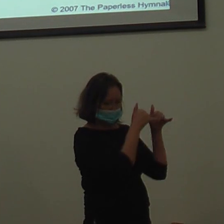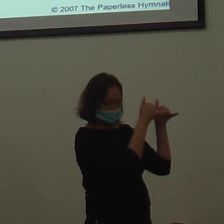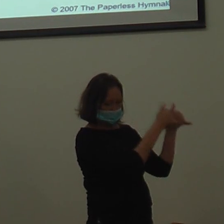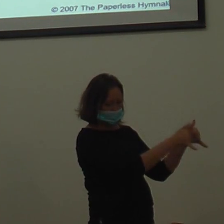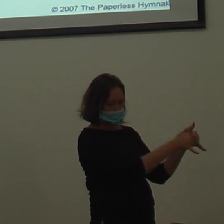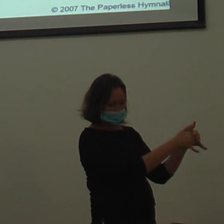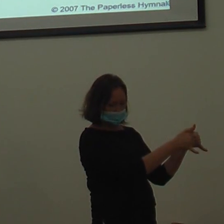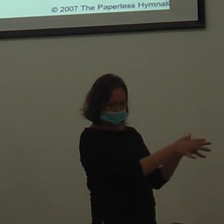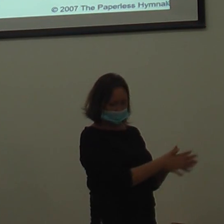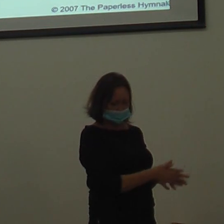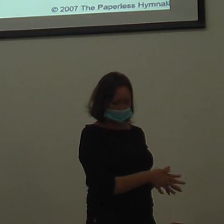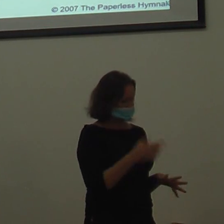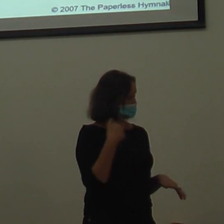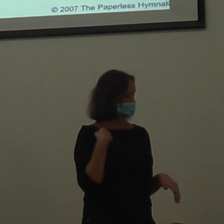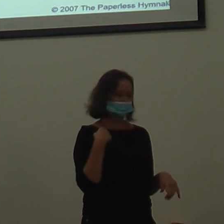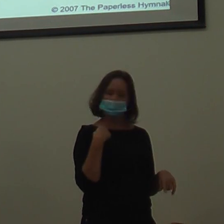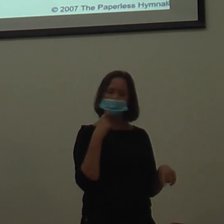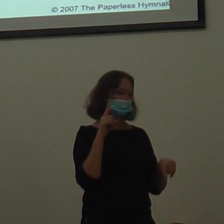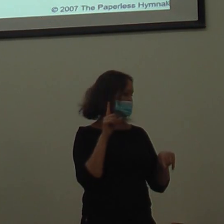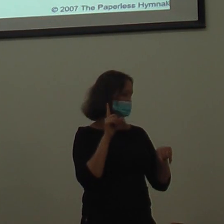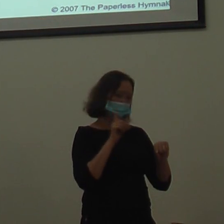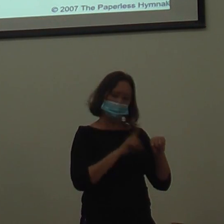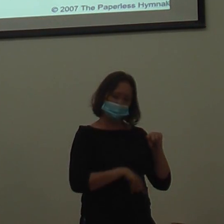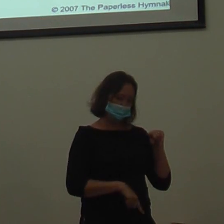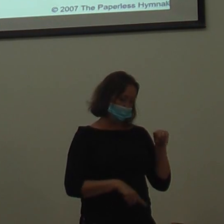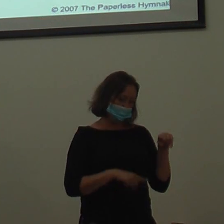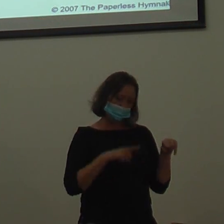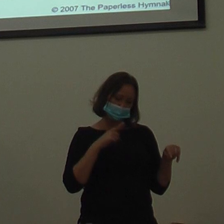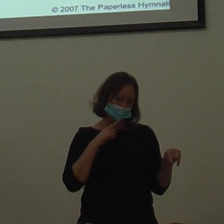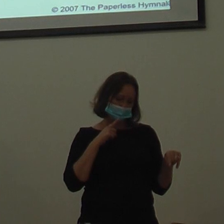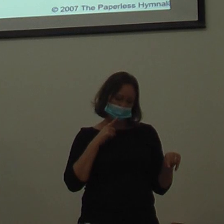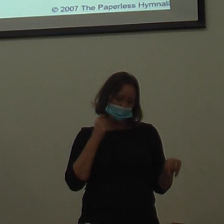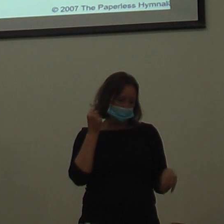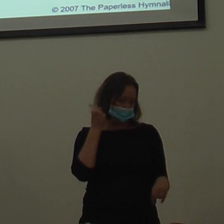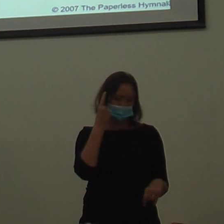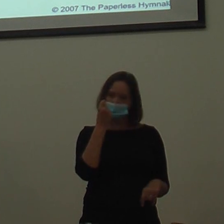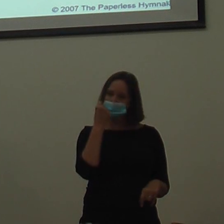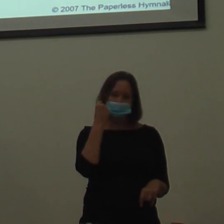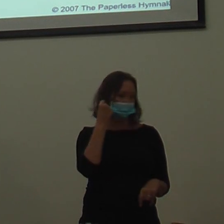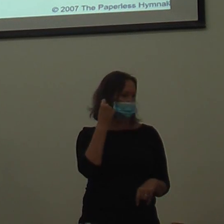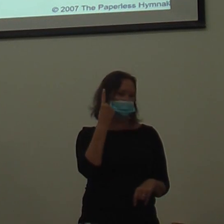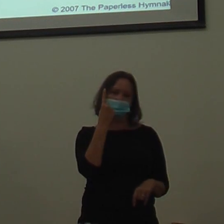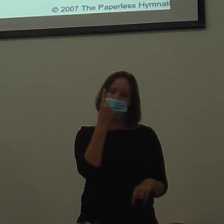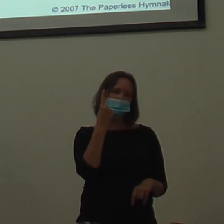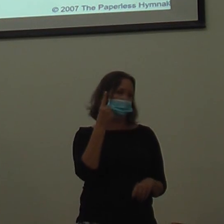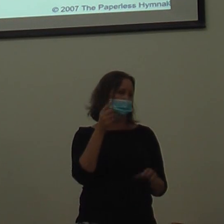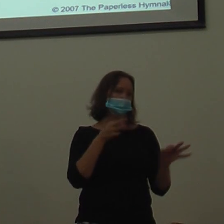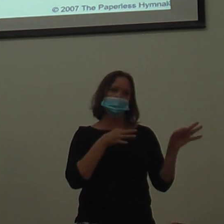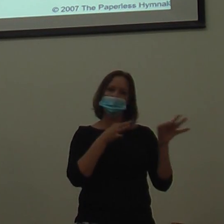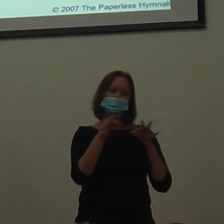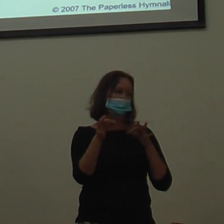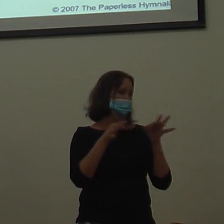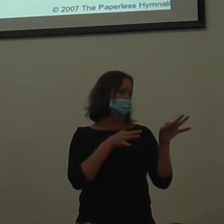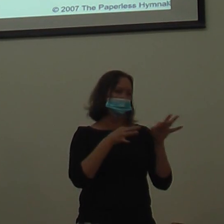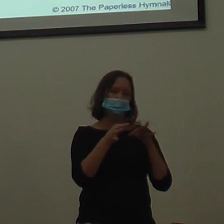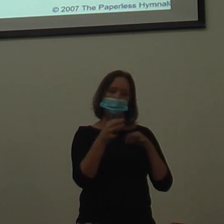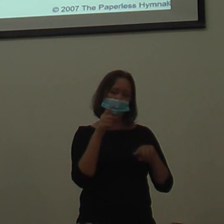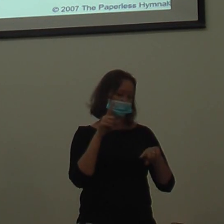reward? I cannot give an